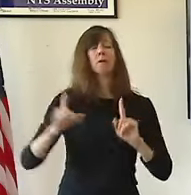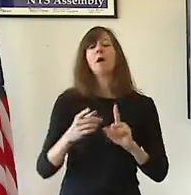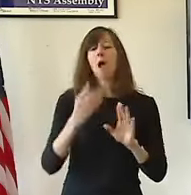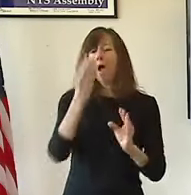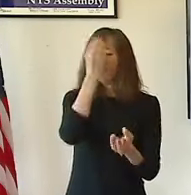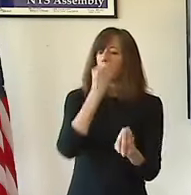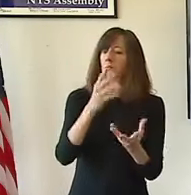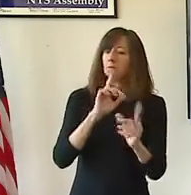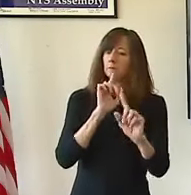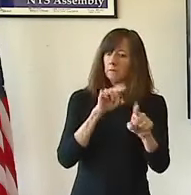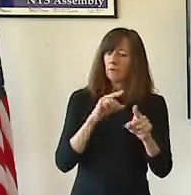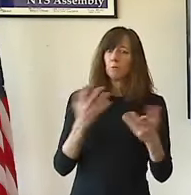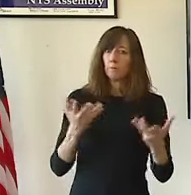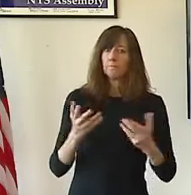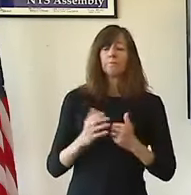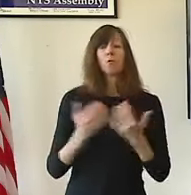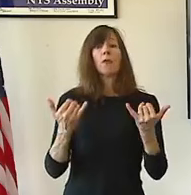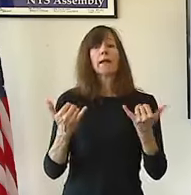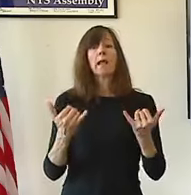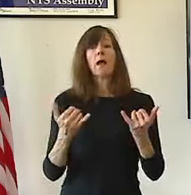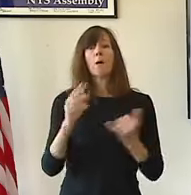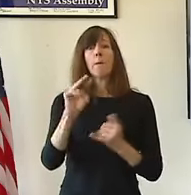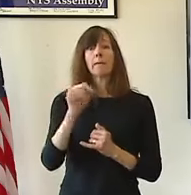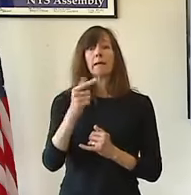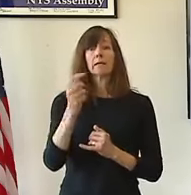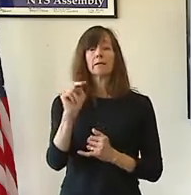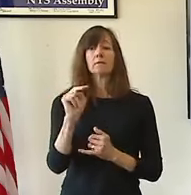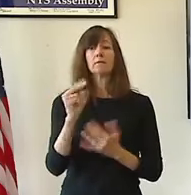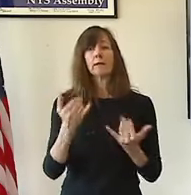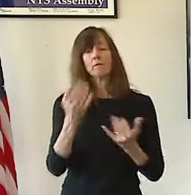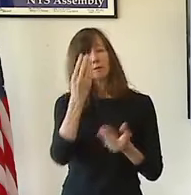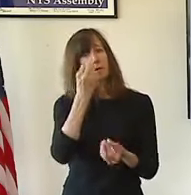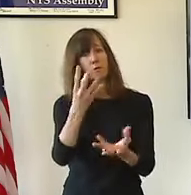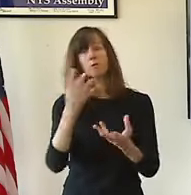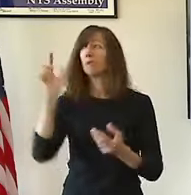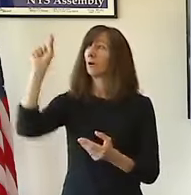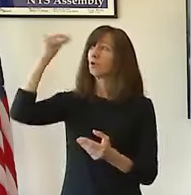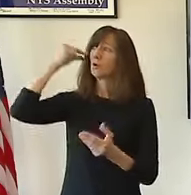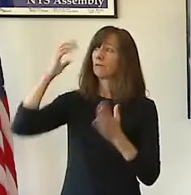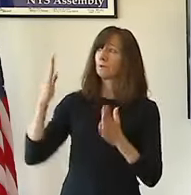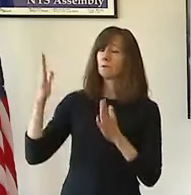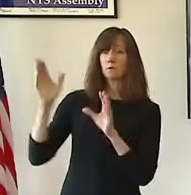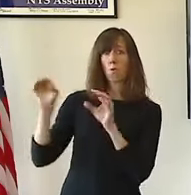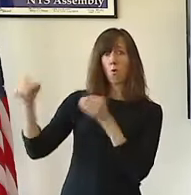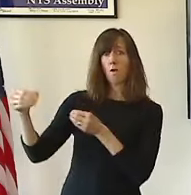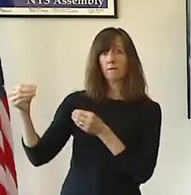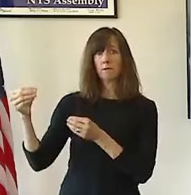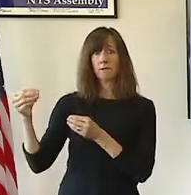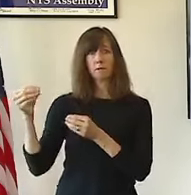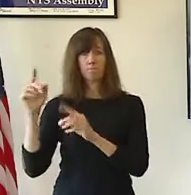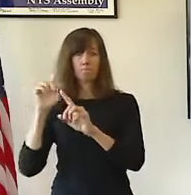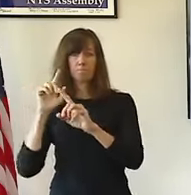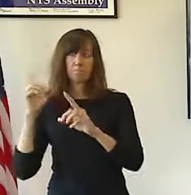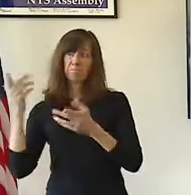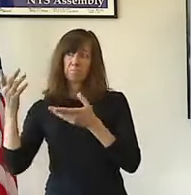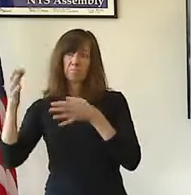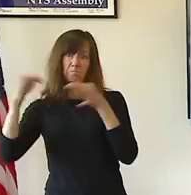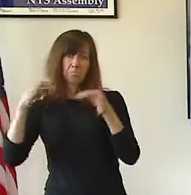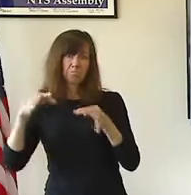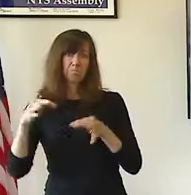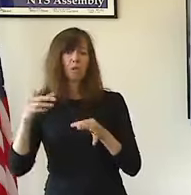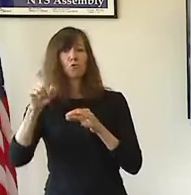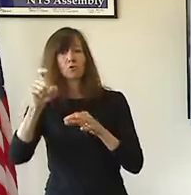Right now, you're being instructed by the governor's office to wear a mask if you're in a place where you can't social